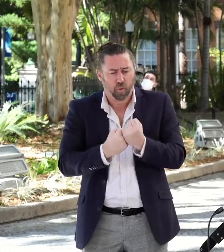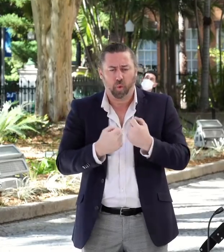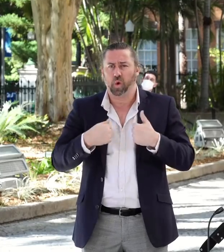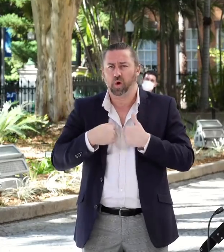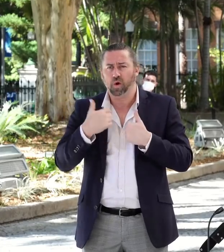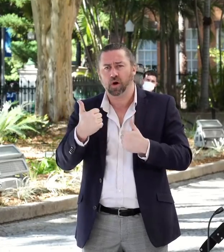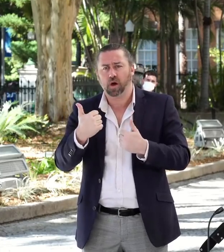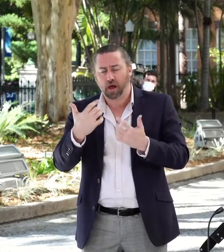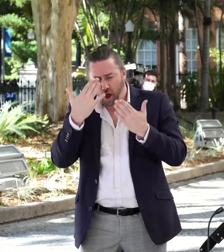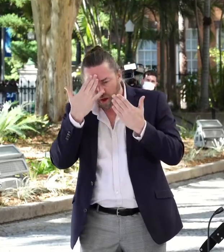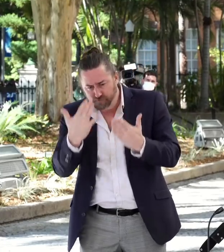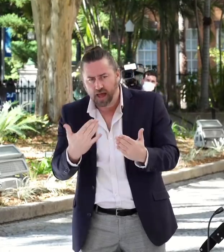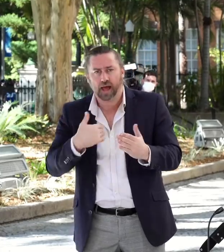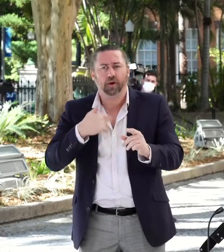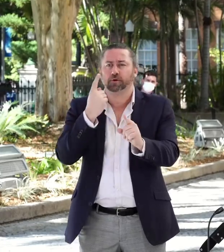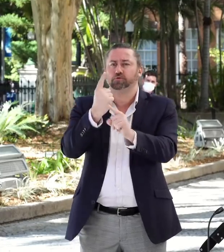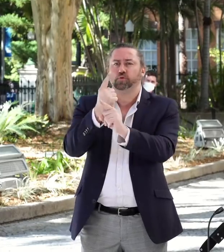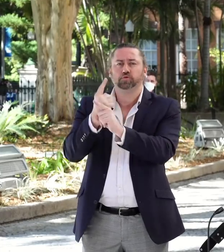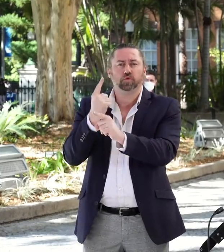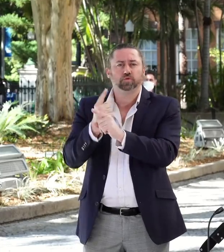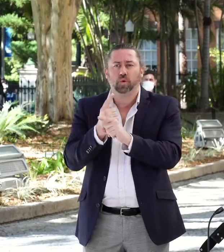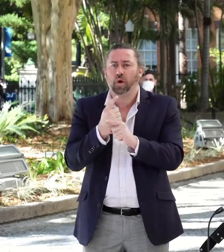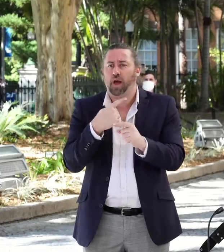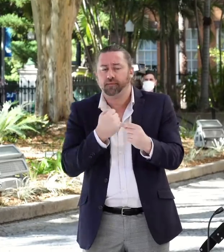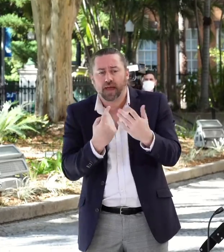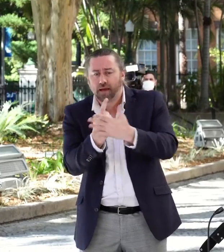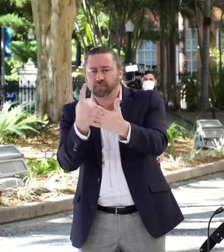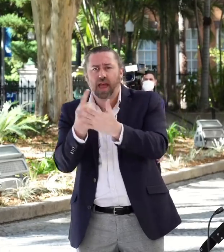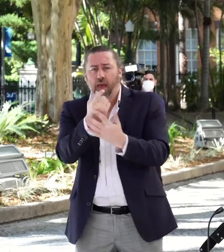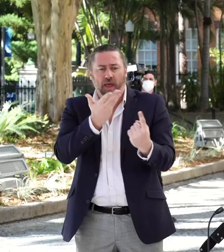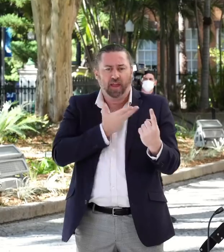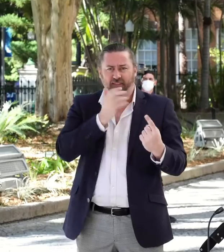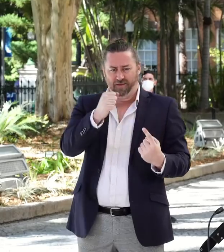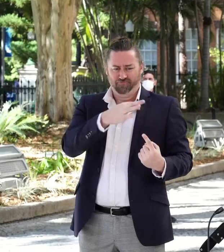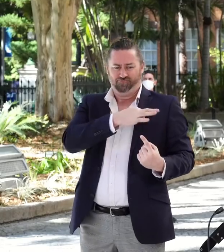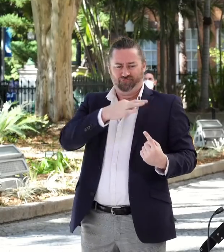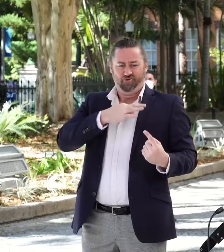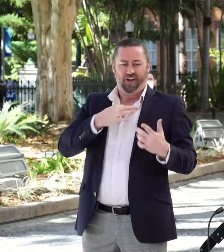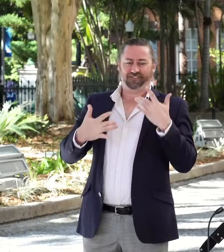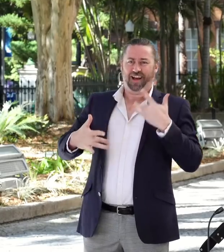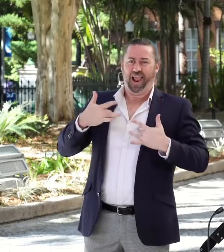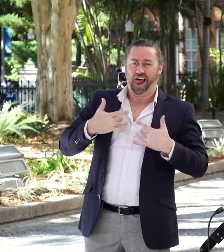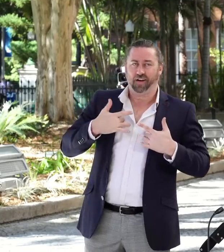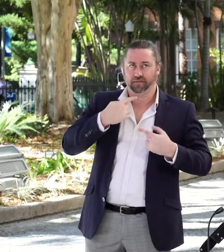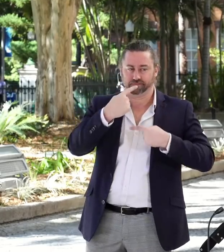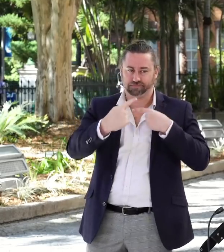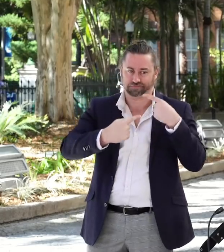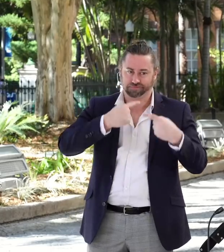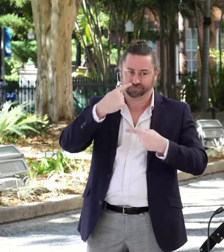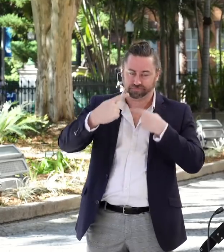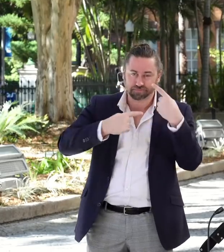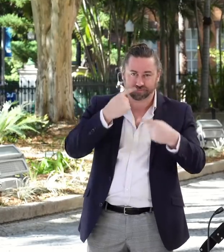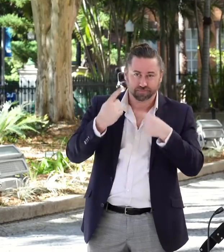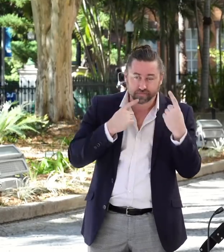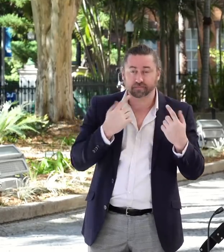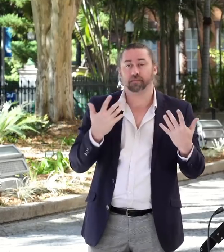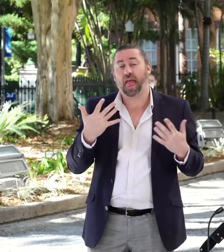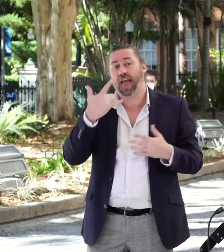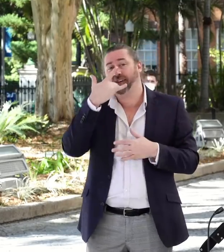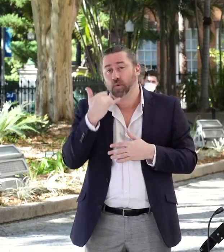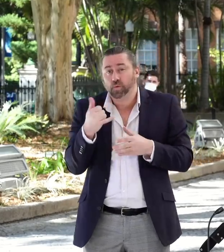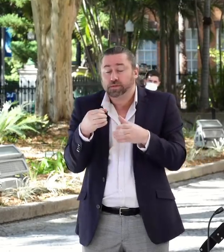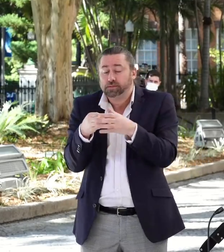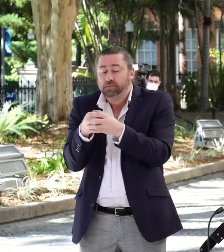us, given us all their private information, and I'm so grateful to them. Yes, there's been a very, very small